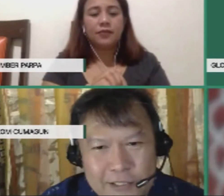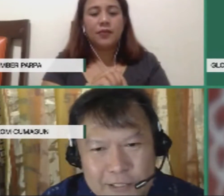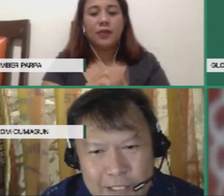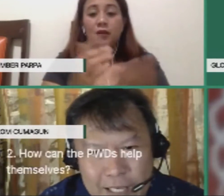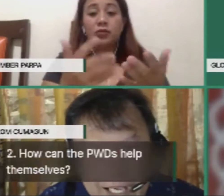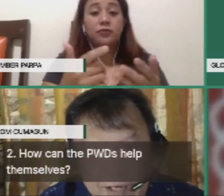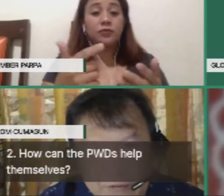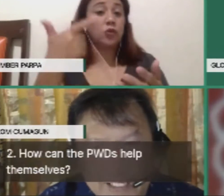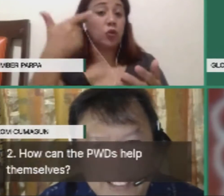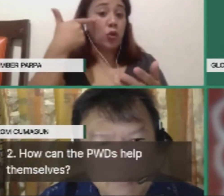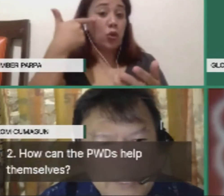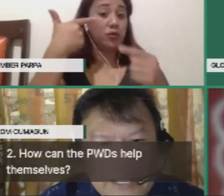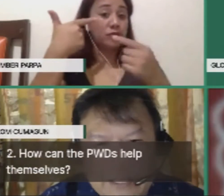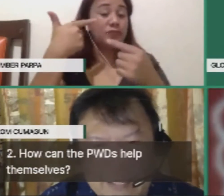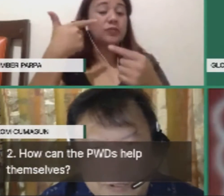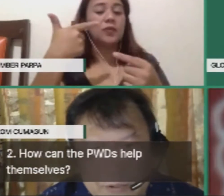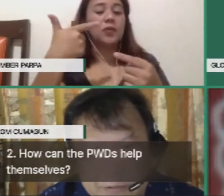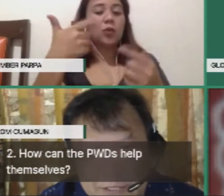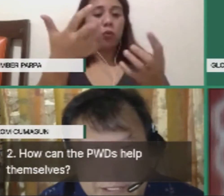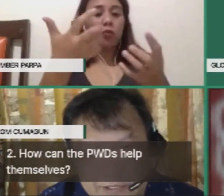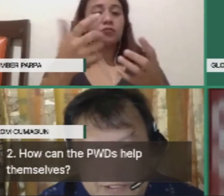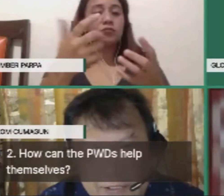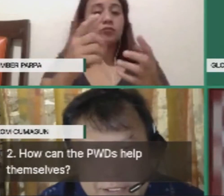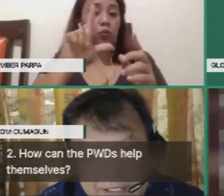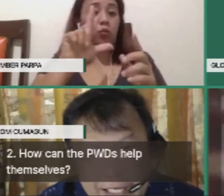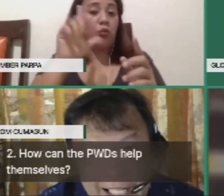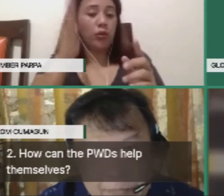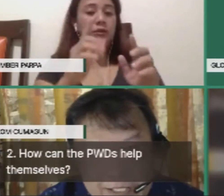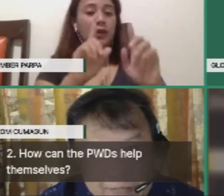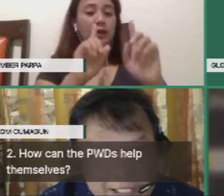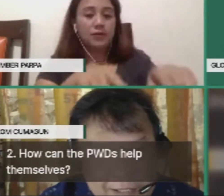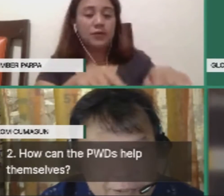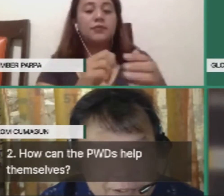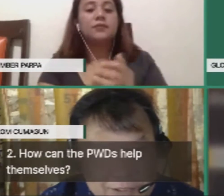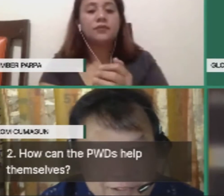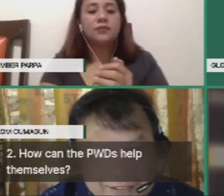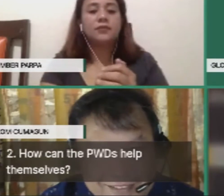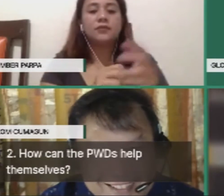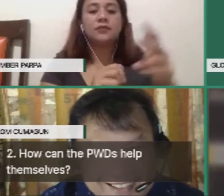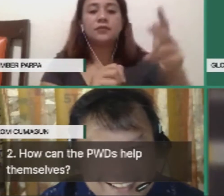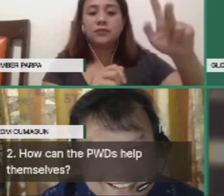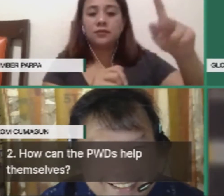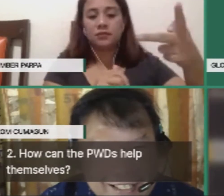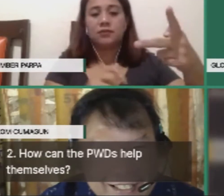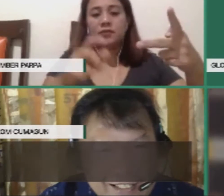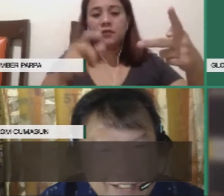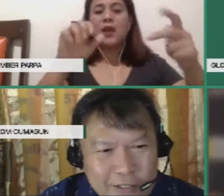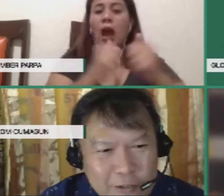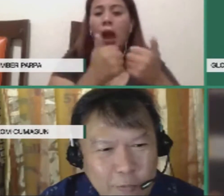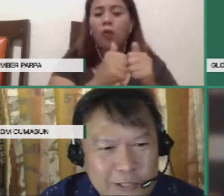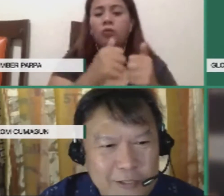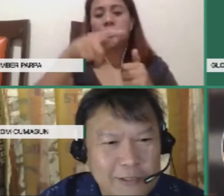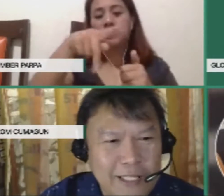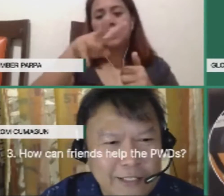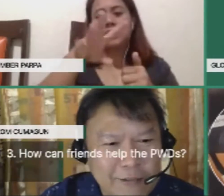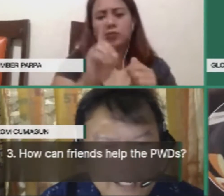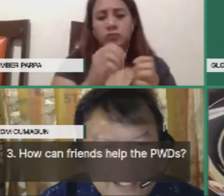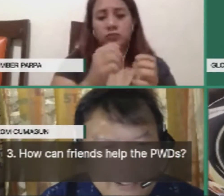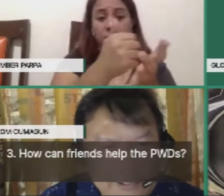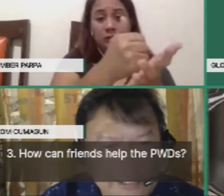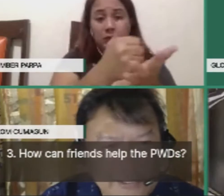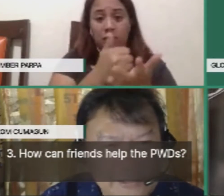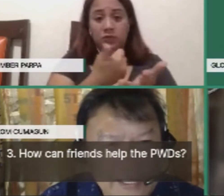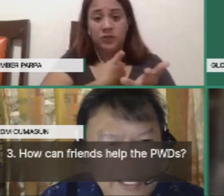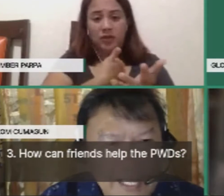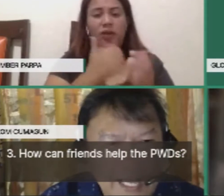is, how can PWDs help themselves? Okay. Third question we'd like to answer